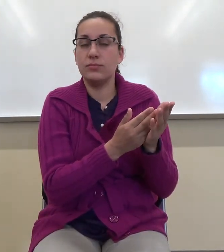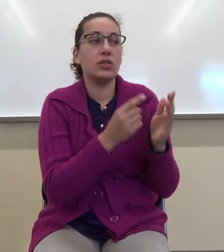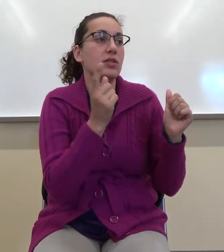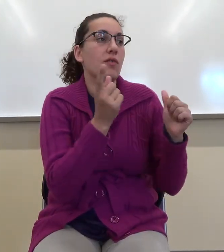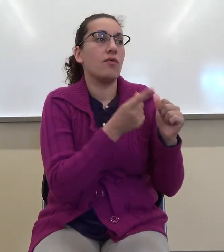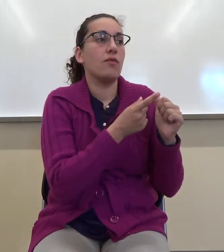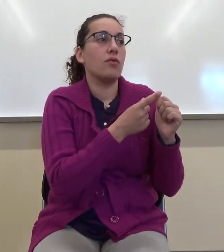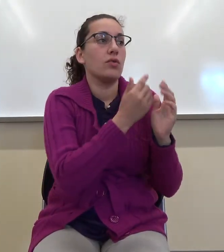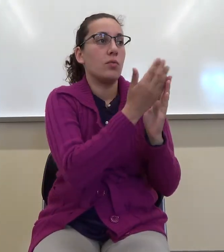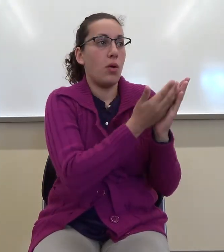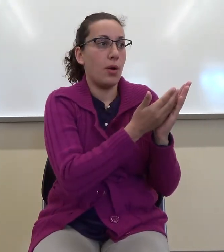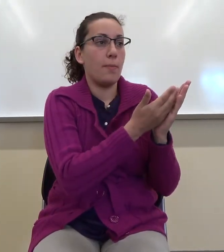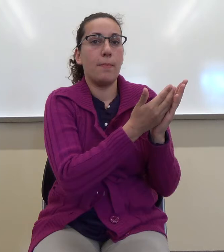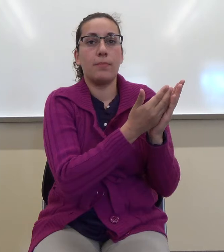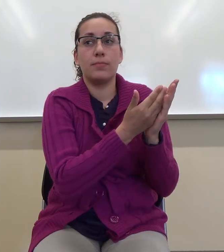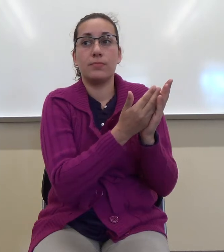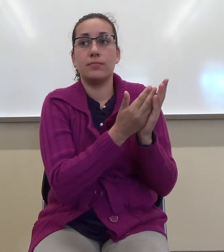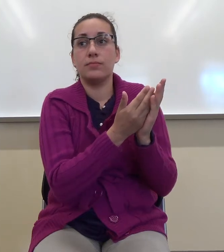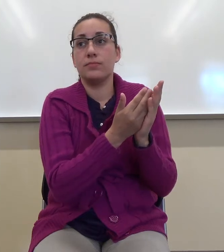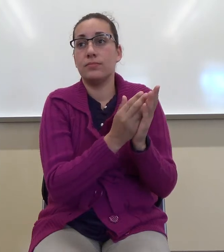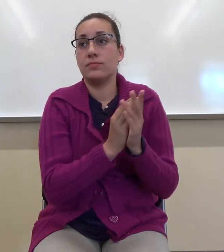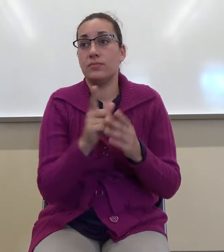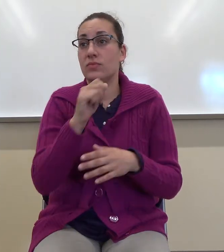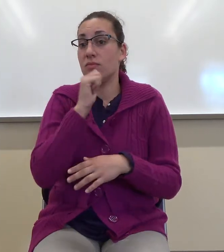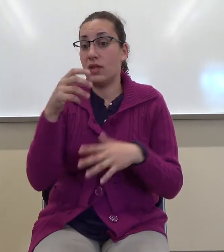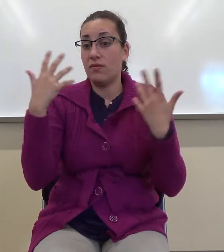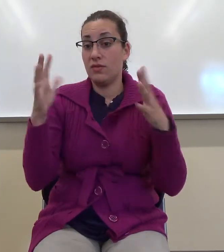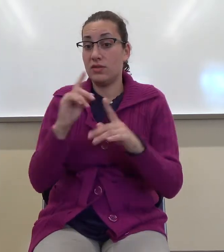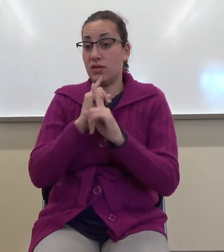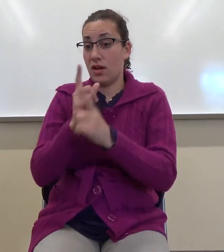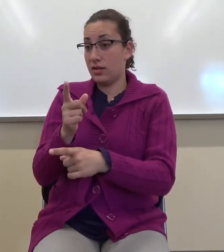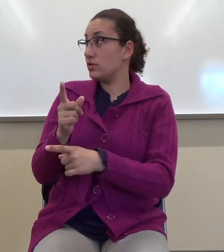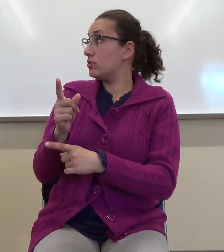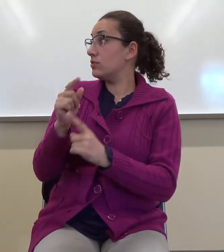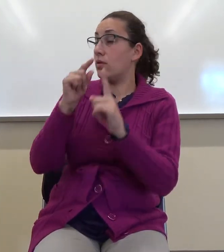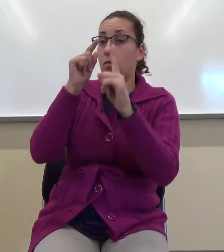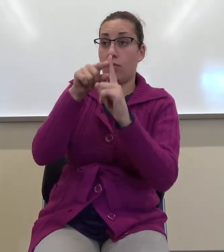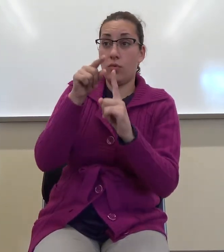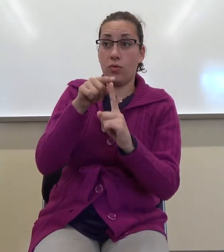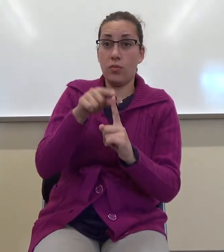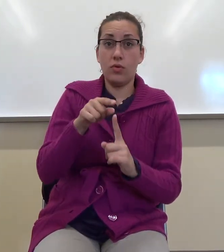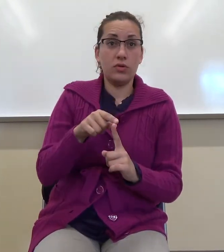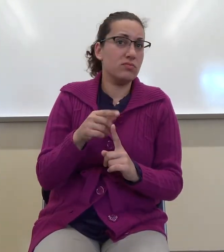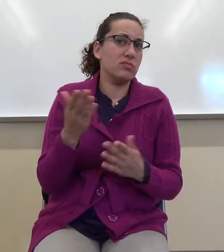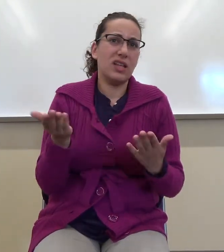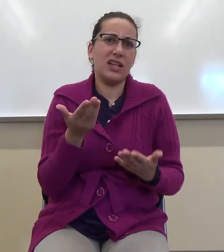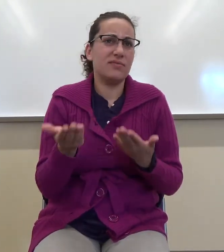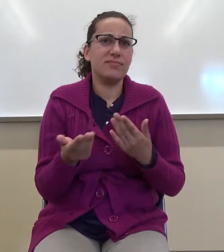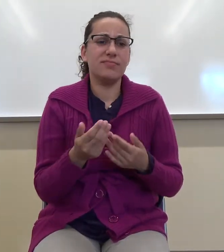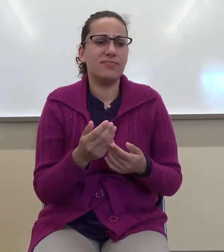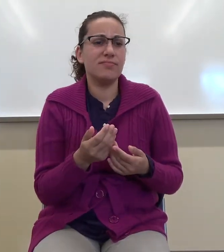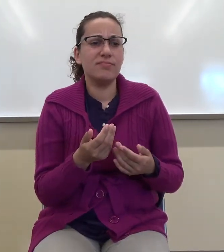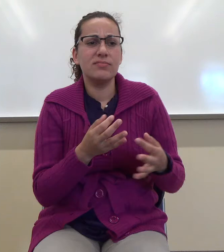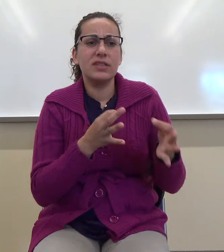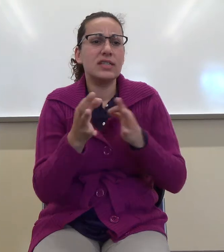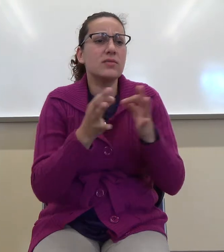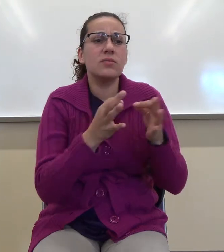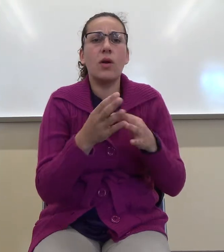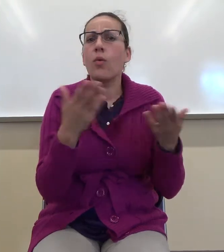Then, if you haven't already answered these things, what's it about? And again, that's going to be the answer